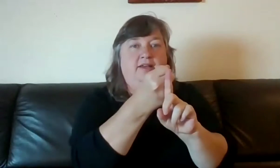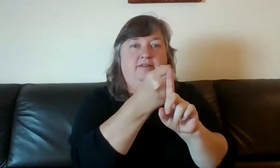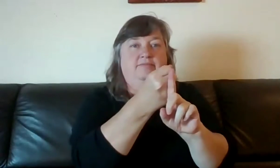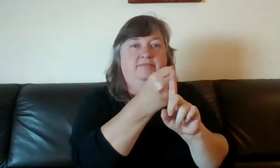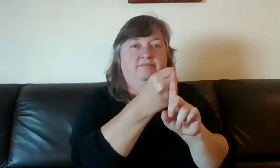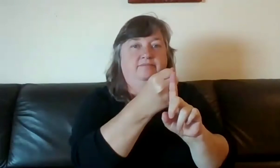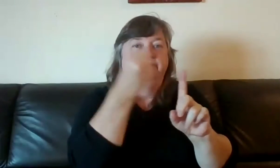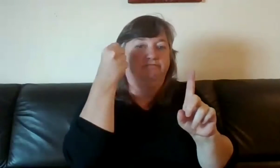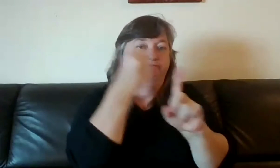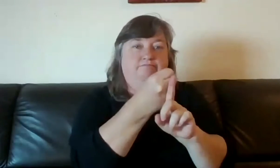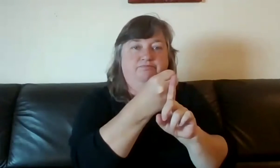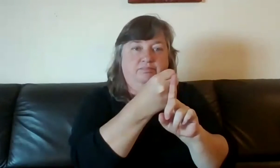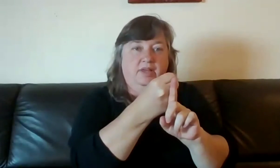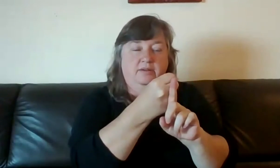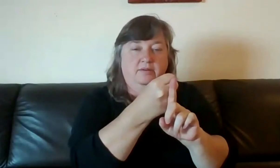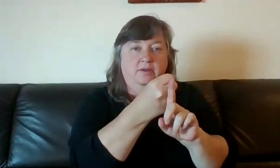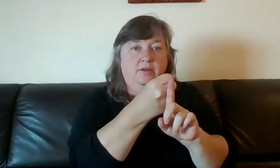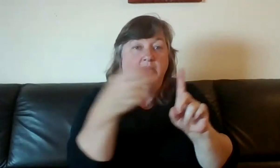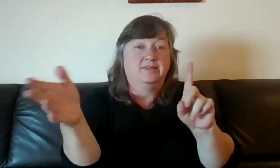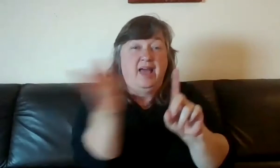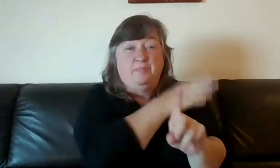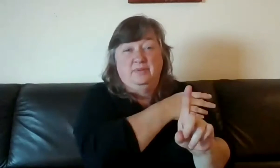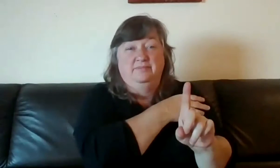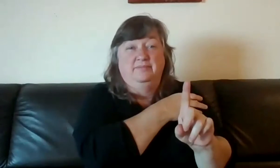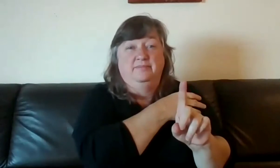hit it. Hit. Slap.